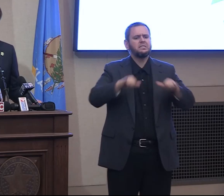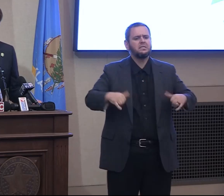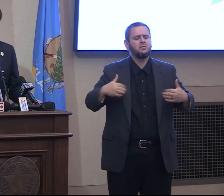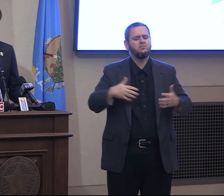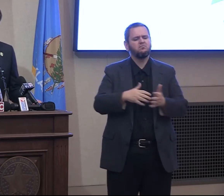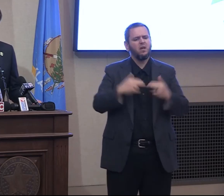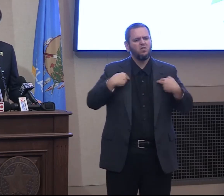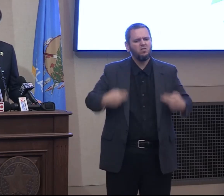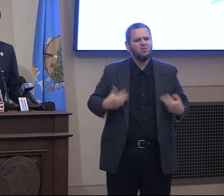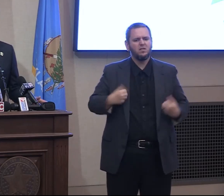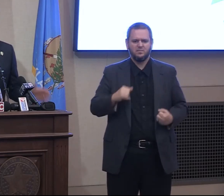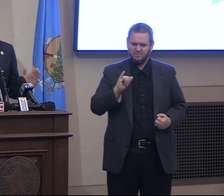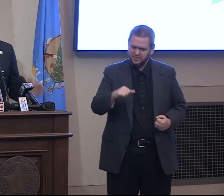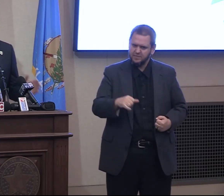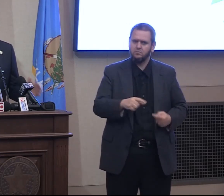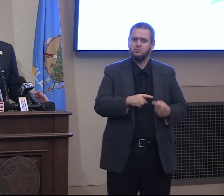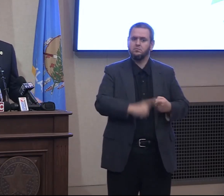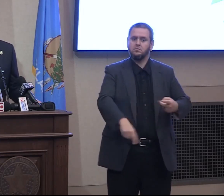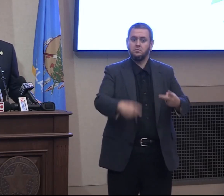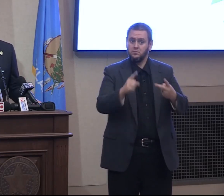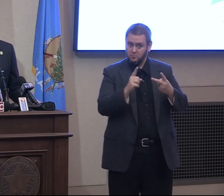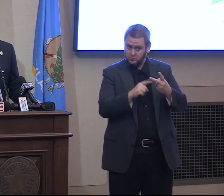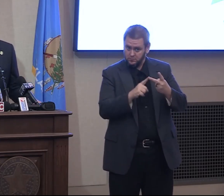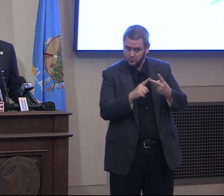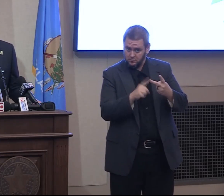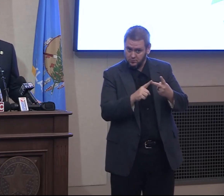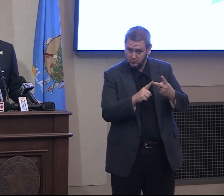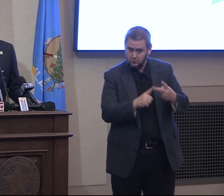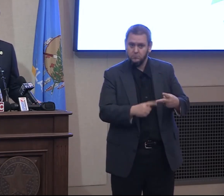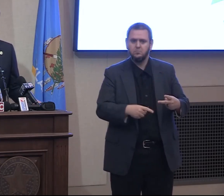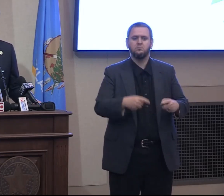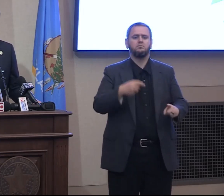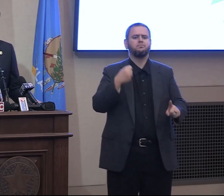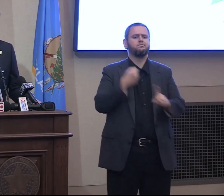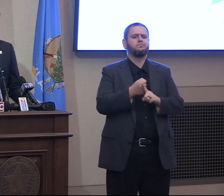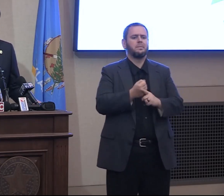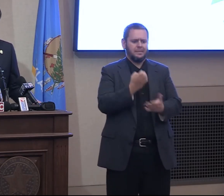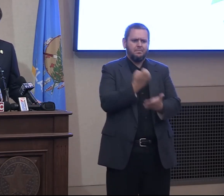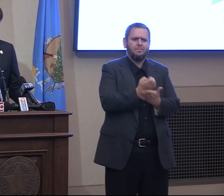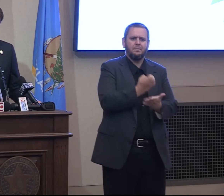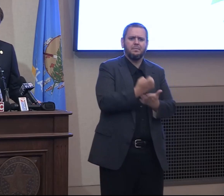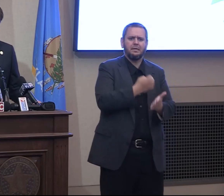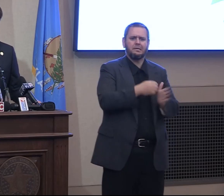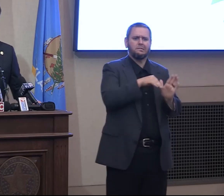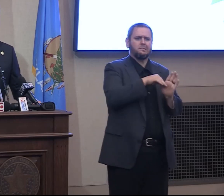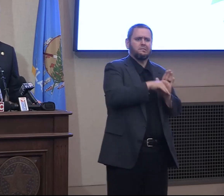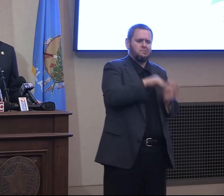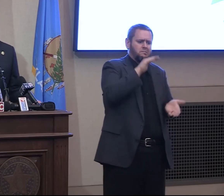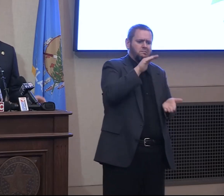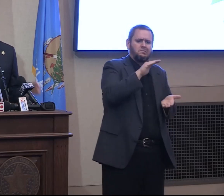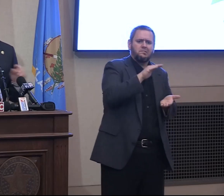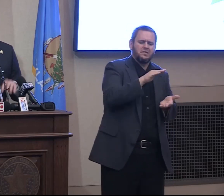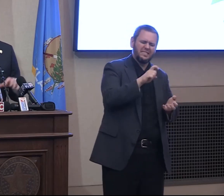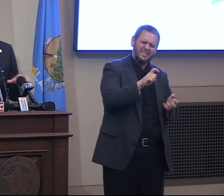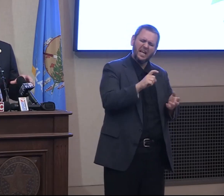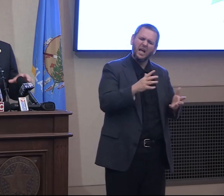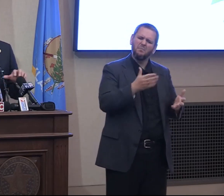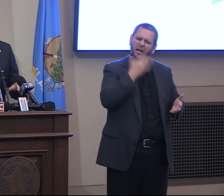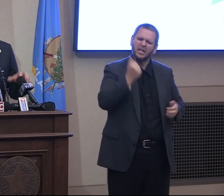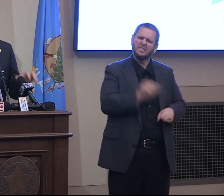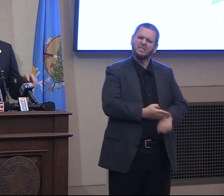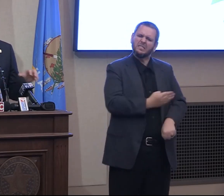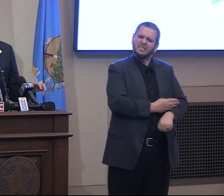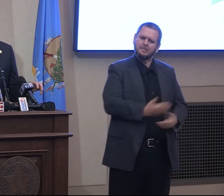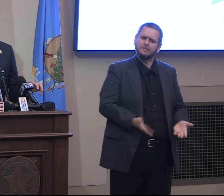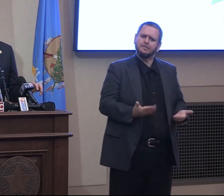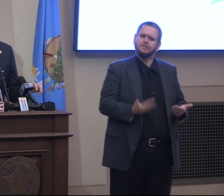Oklahoma's economy and get Oklahomans safely back to work. You might have heard me say that what we do in the